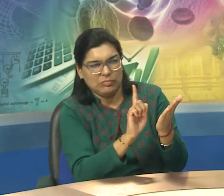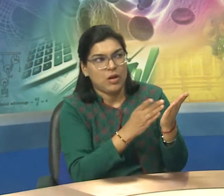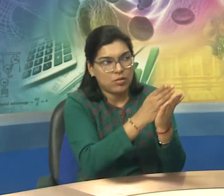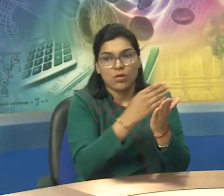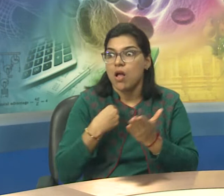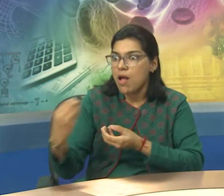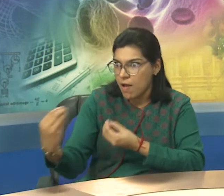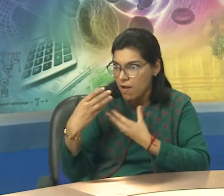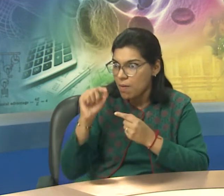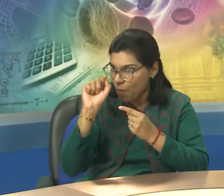and